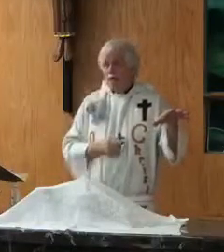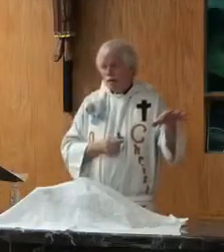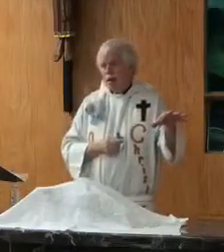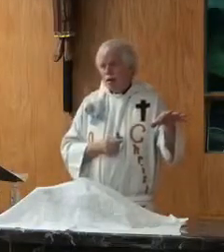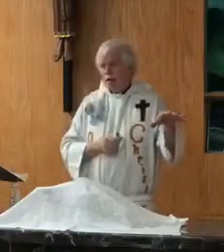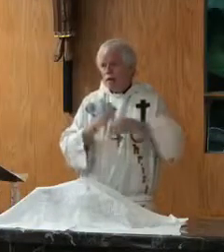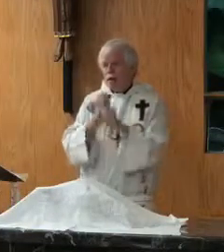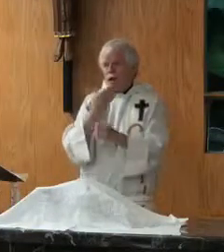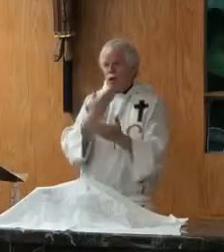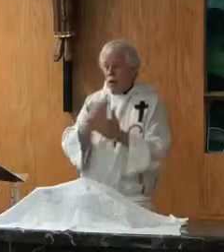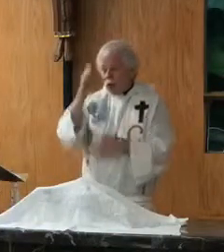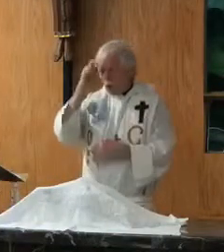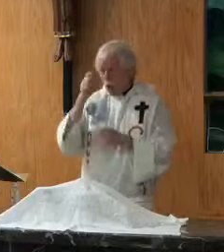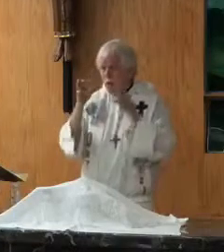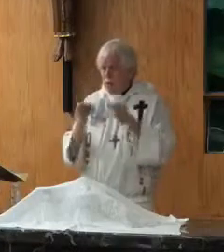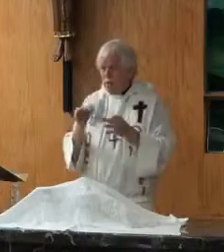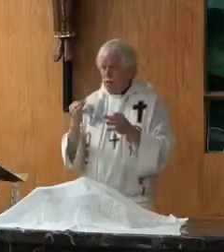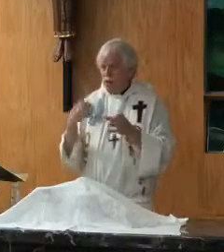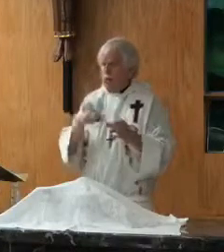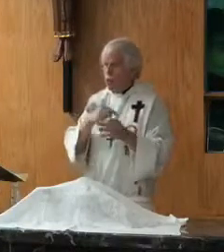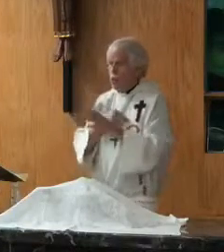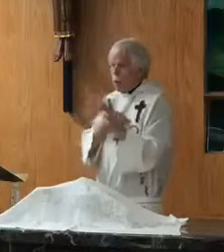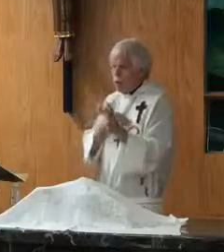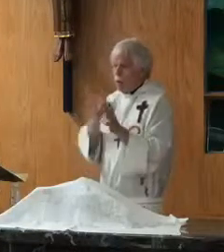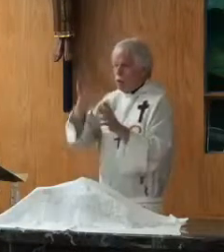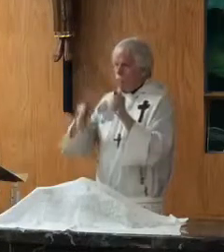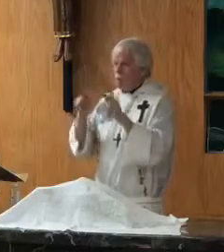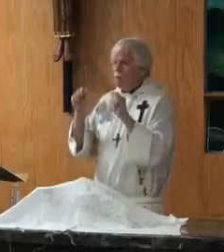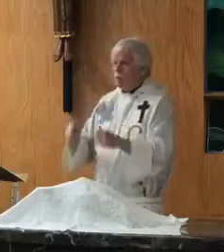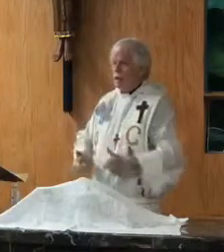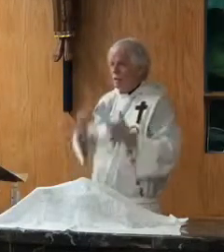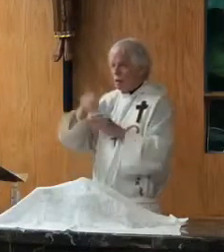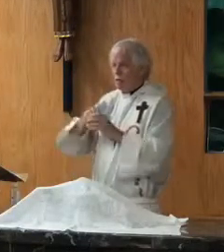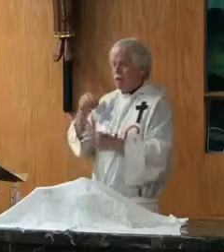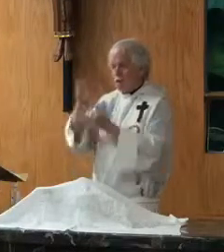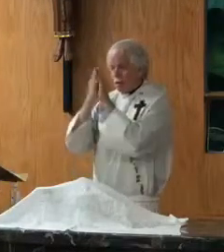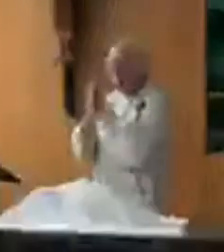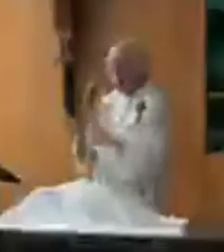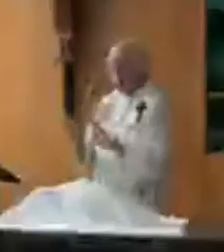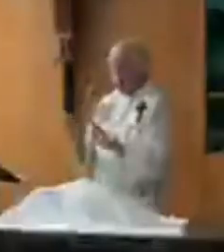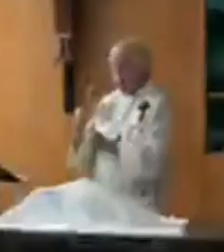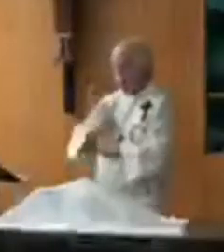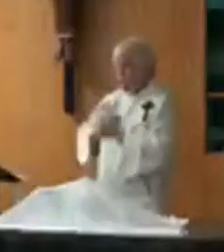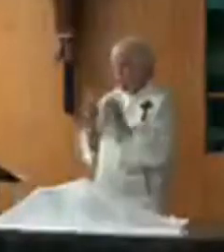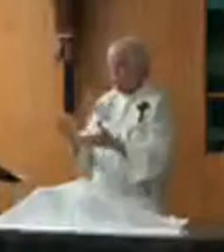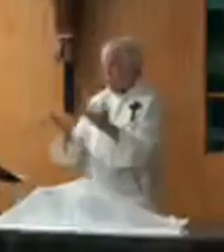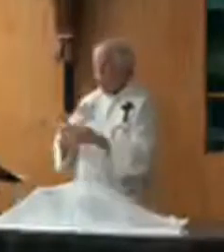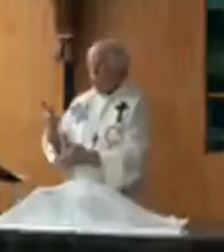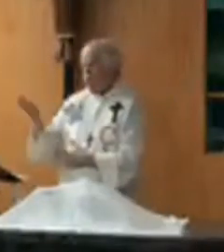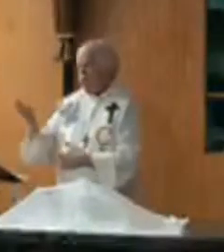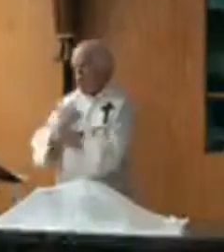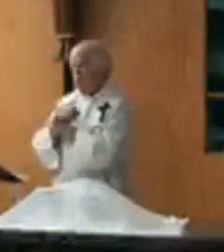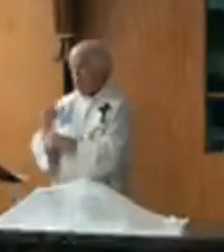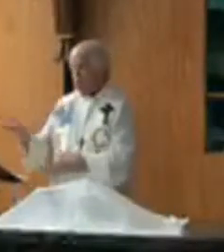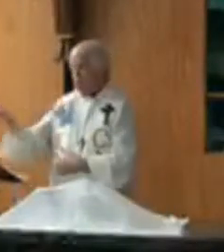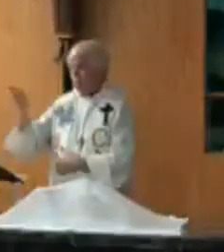wisdom and understanding to make good, wise decisions so we, your people, can live in peace. The soldiers